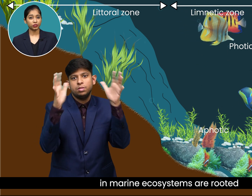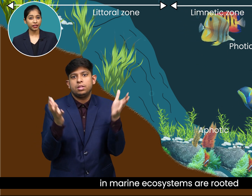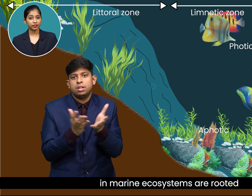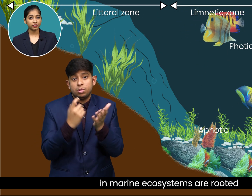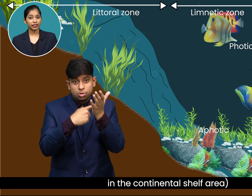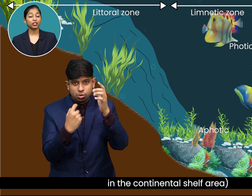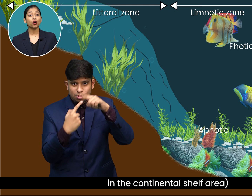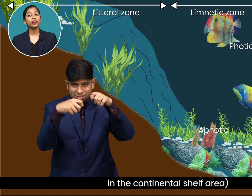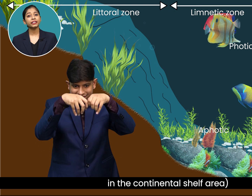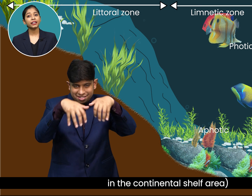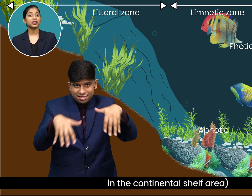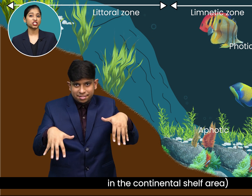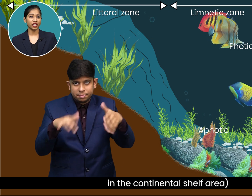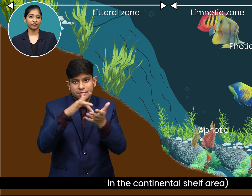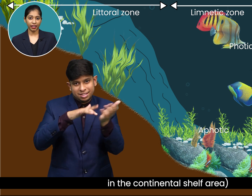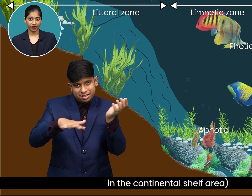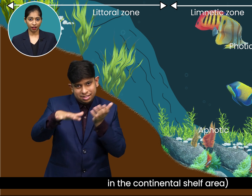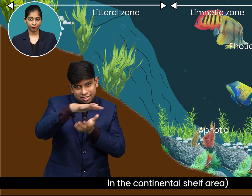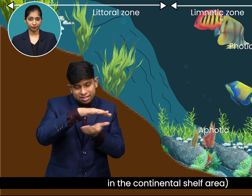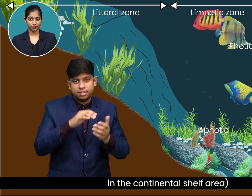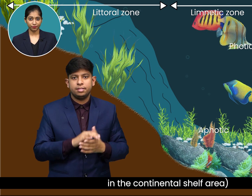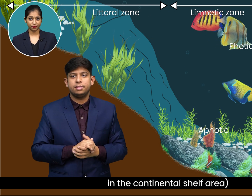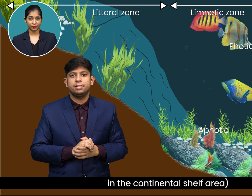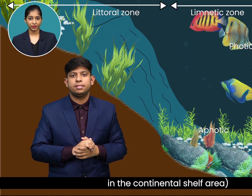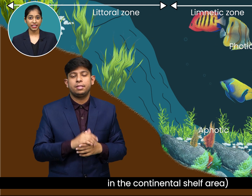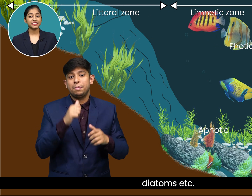are rooted in the continental shelf area,